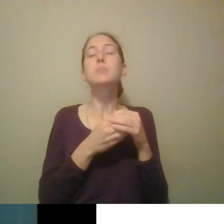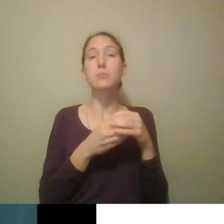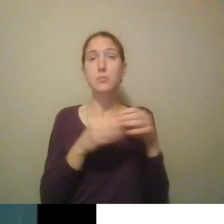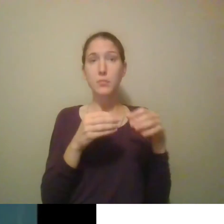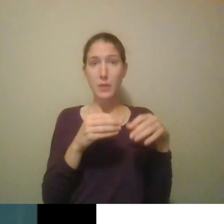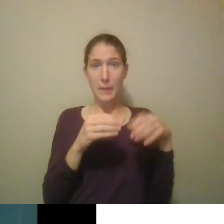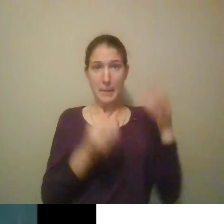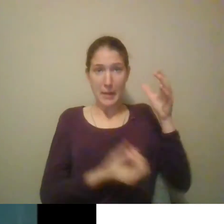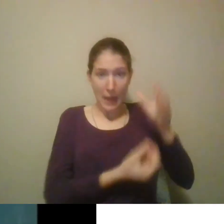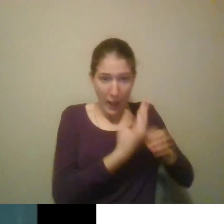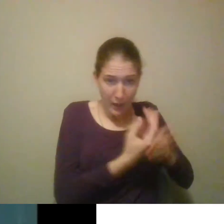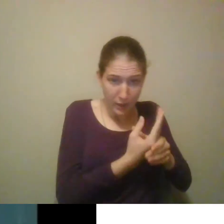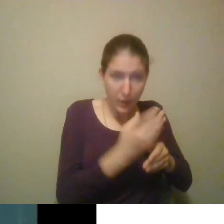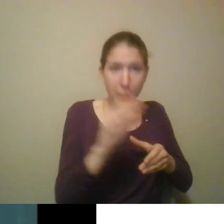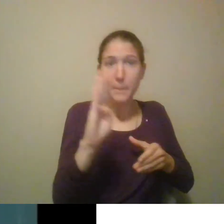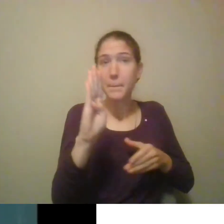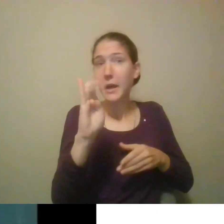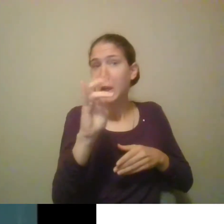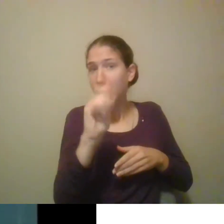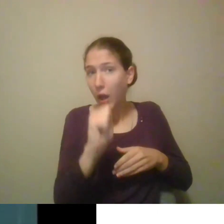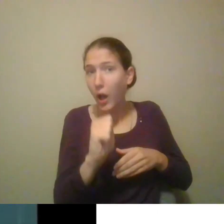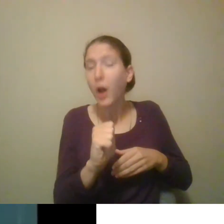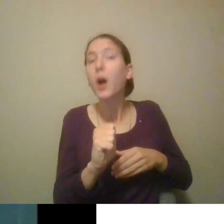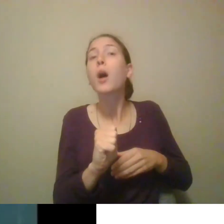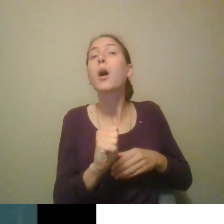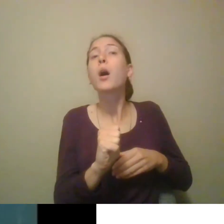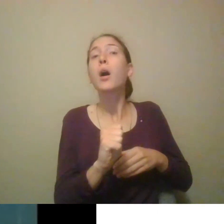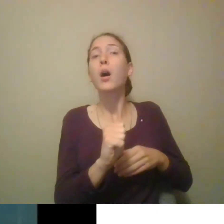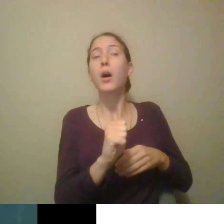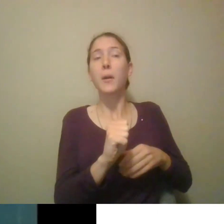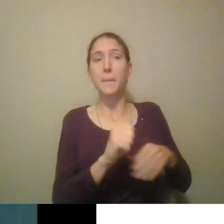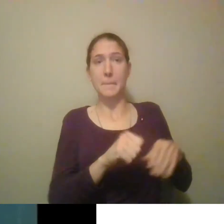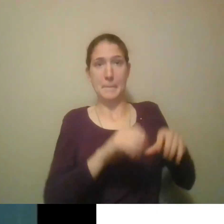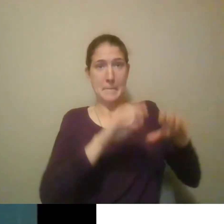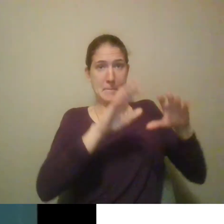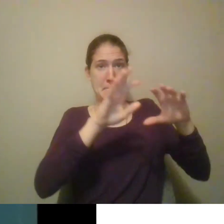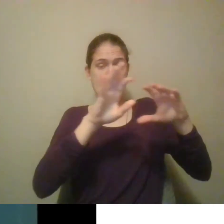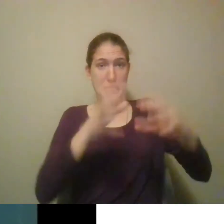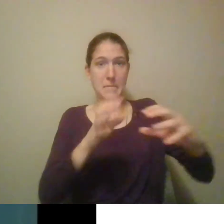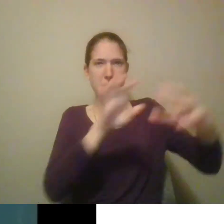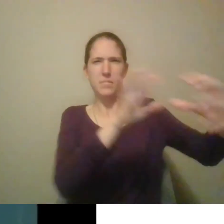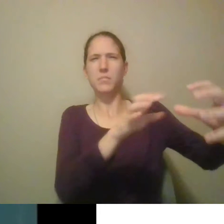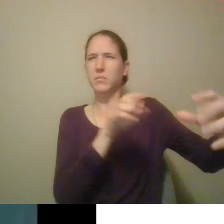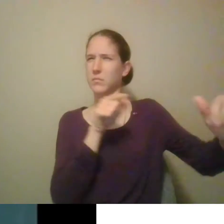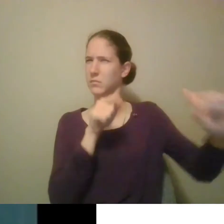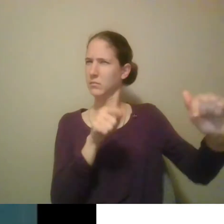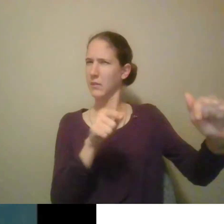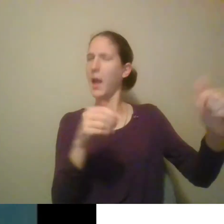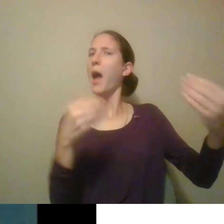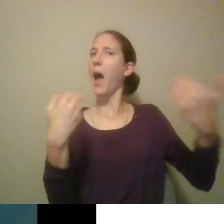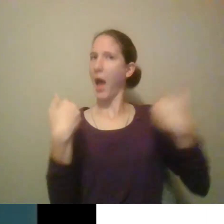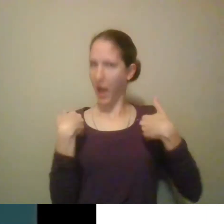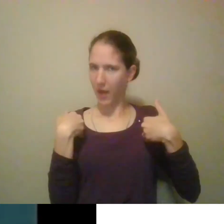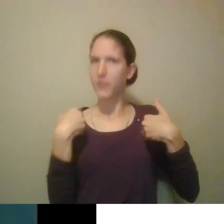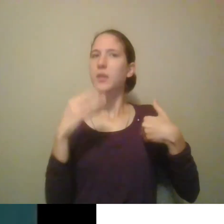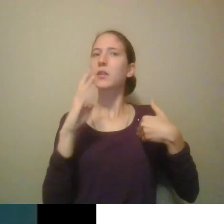in plants and bacteria. Okay, so they're not found in all different kinds of